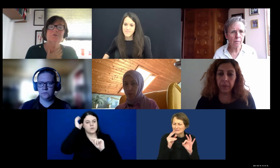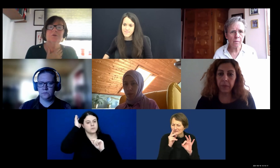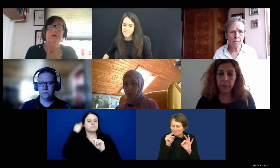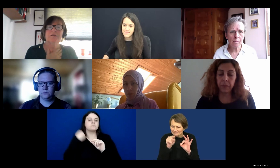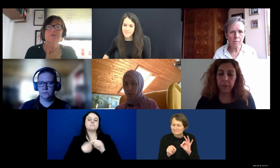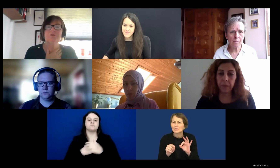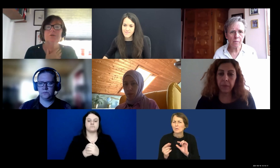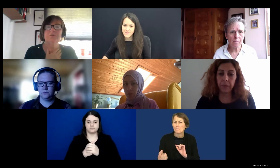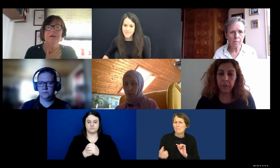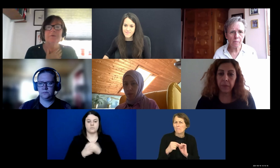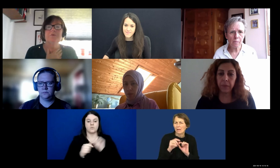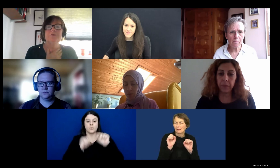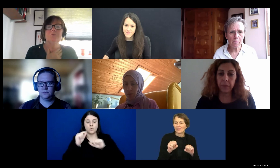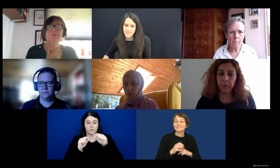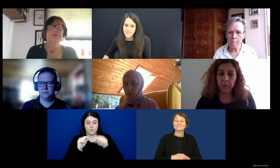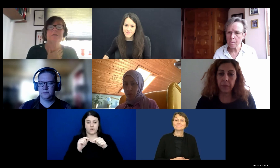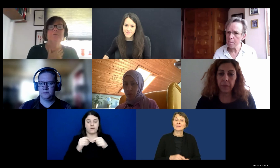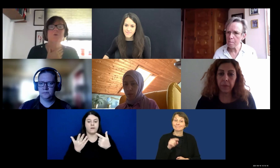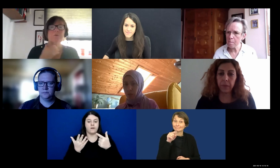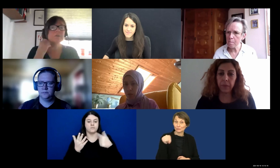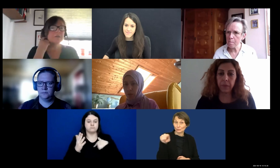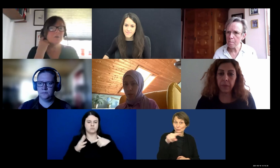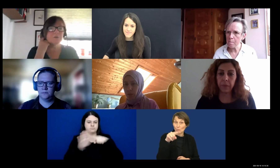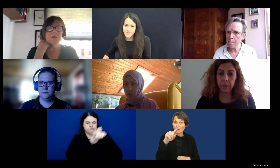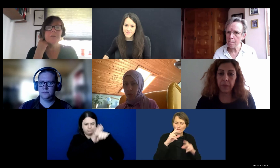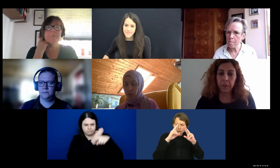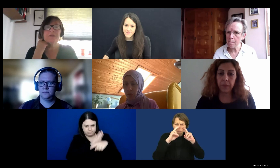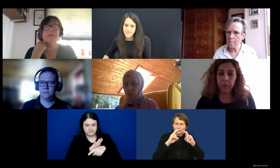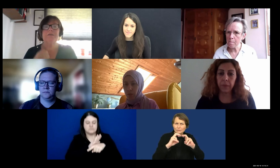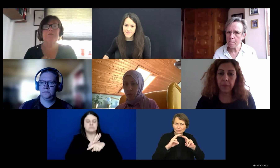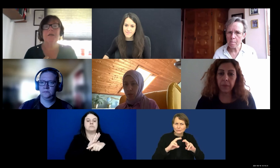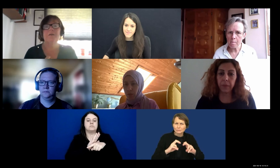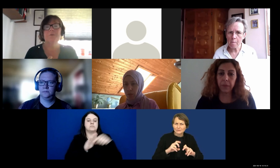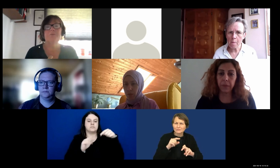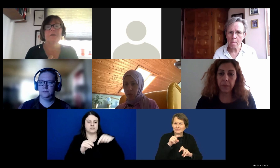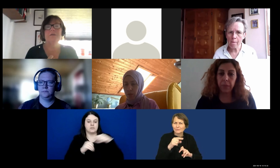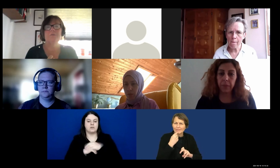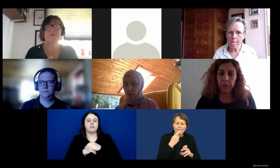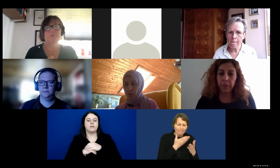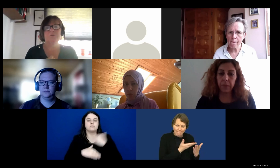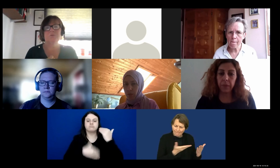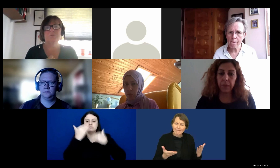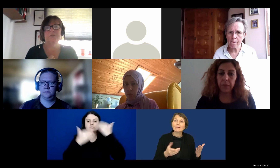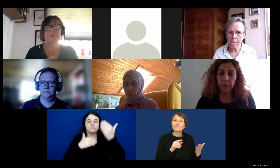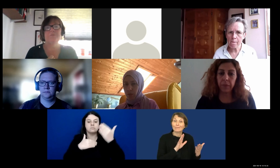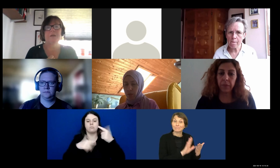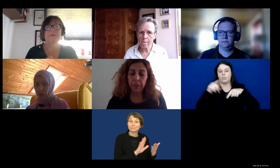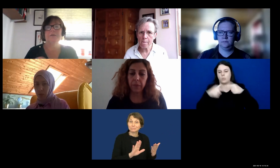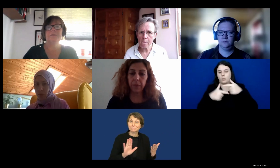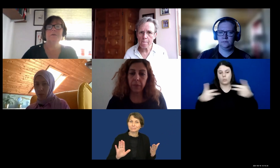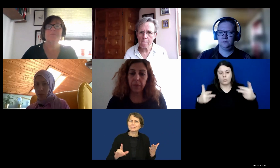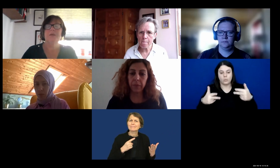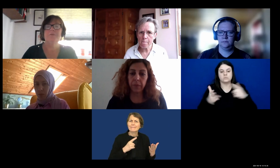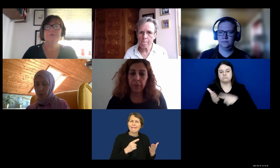of the SUITCEYES, did you develop a resource list of all the technology that is available for individuals